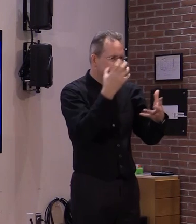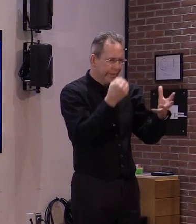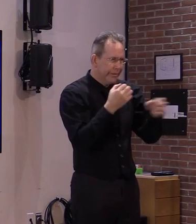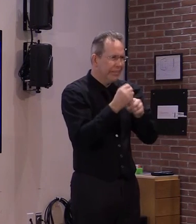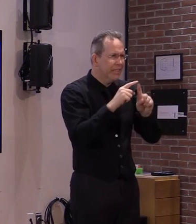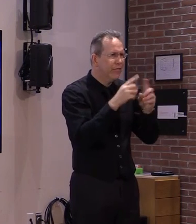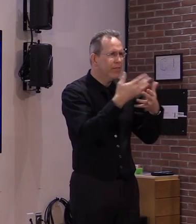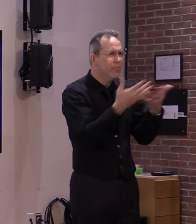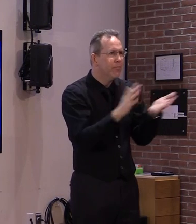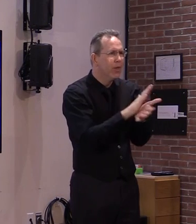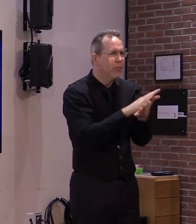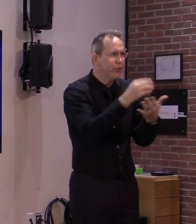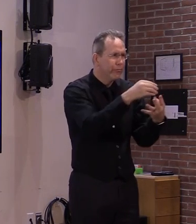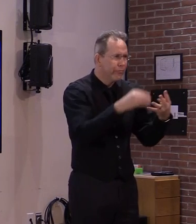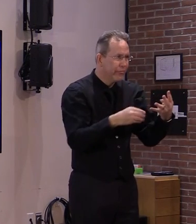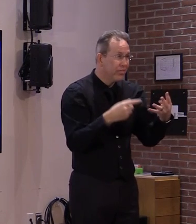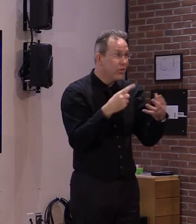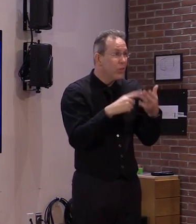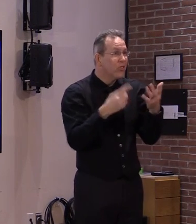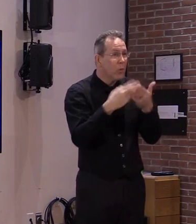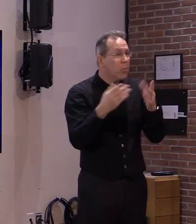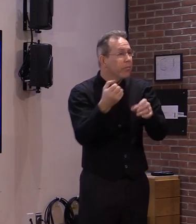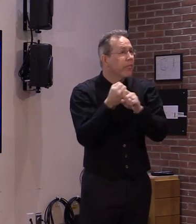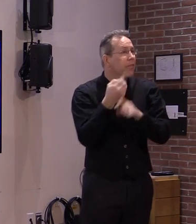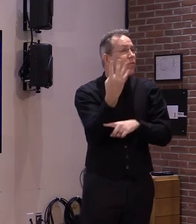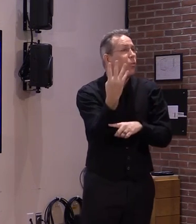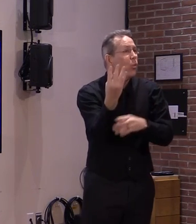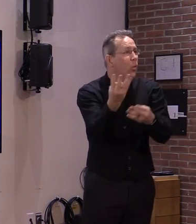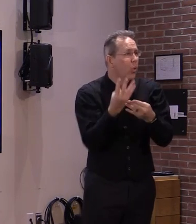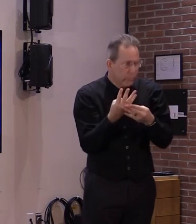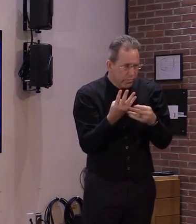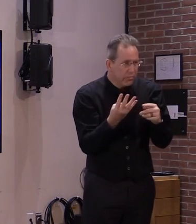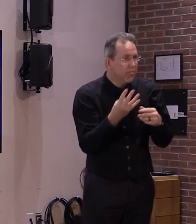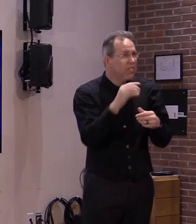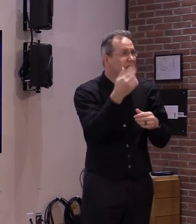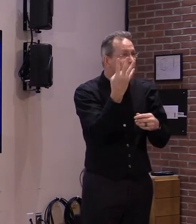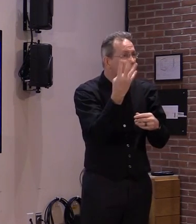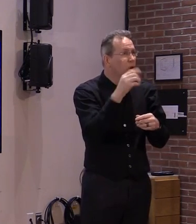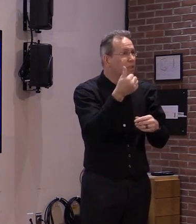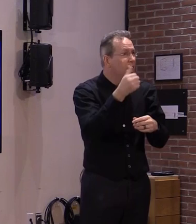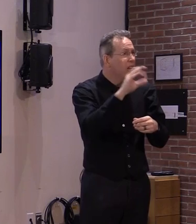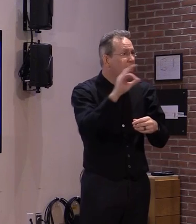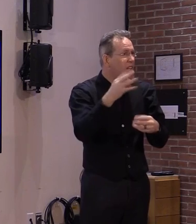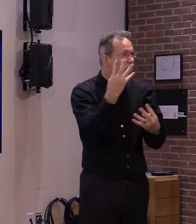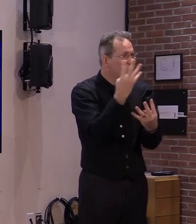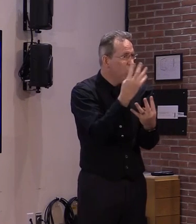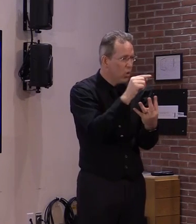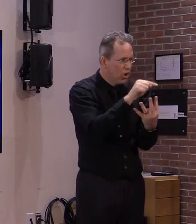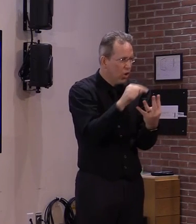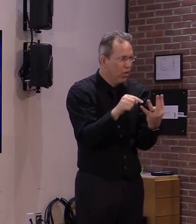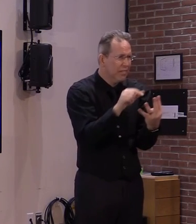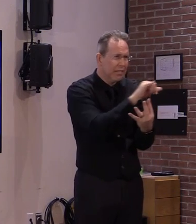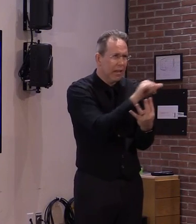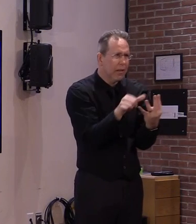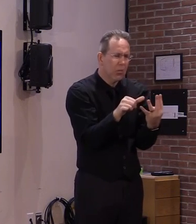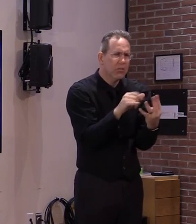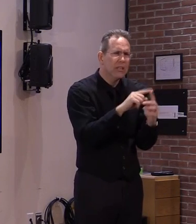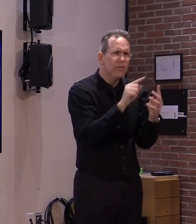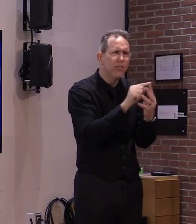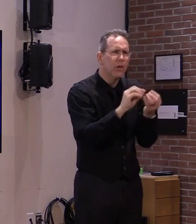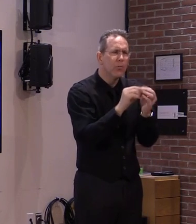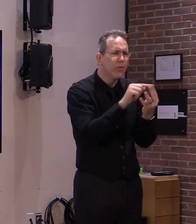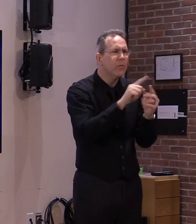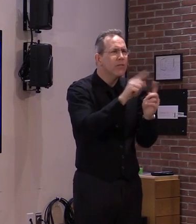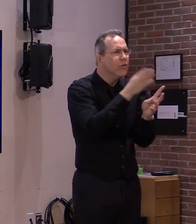could receive as many as 4 1099 documents. Before 1099s are delivered, claimants